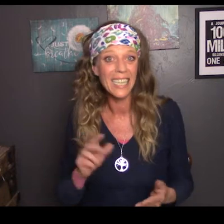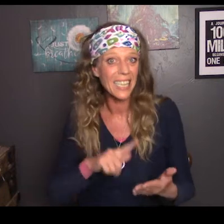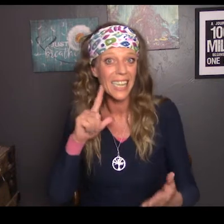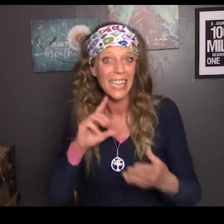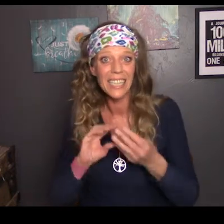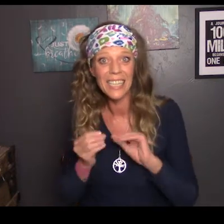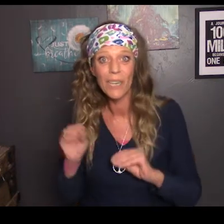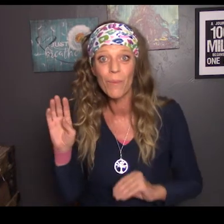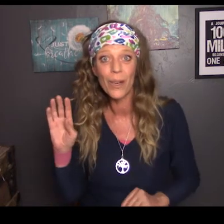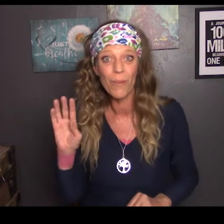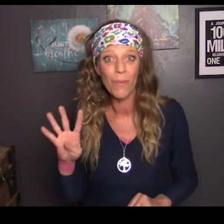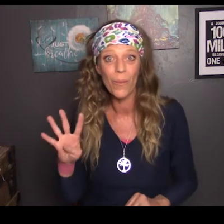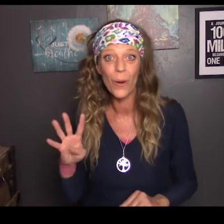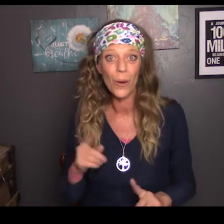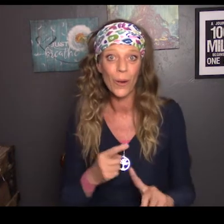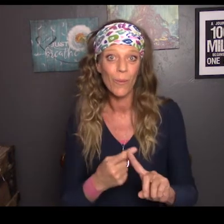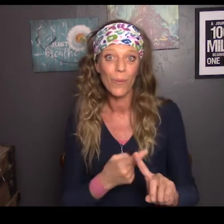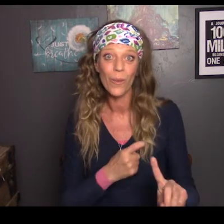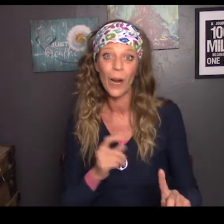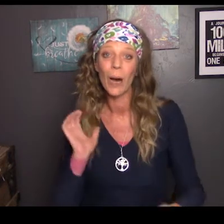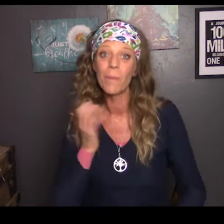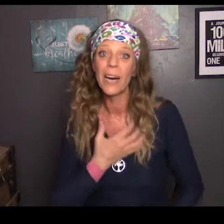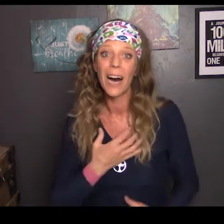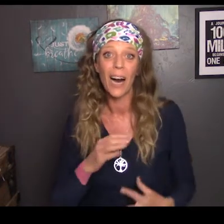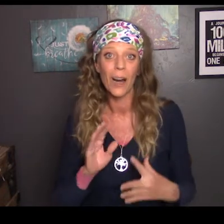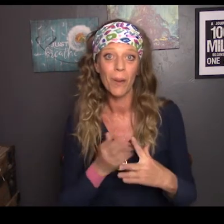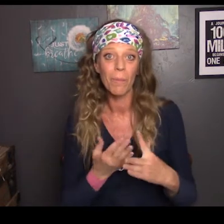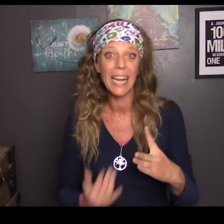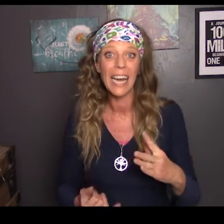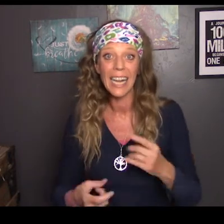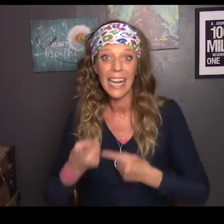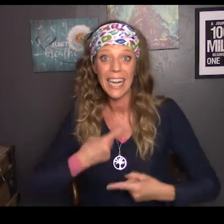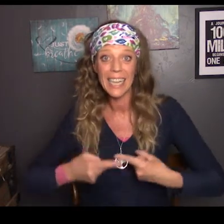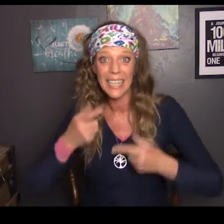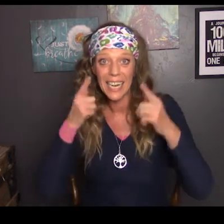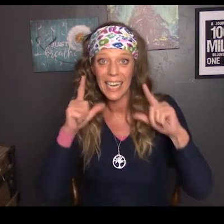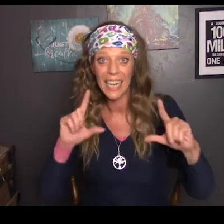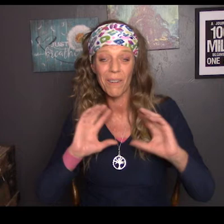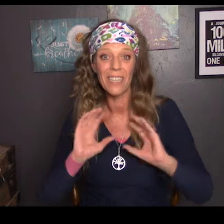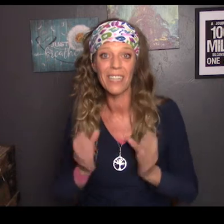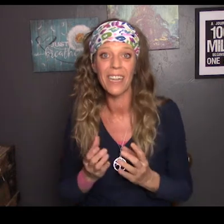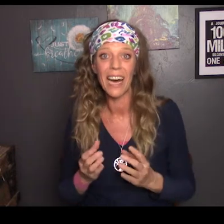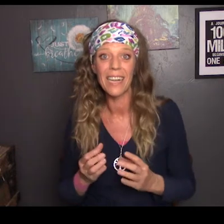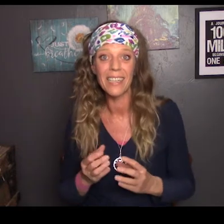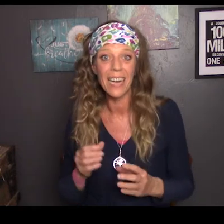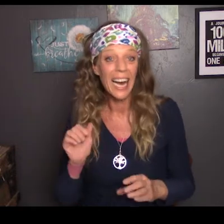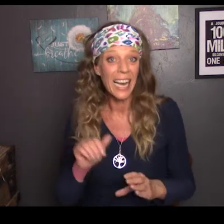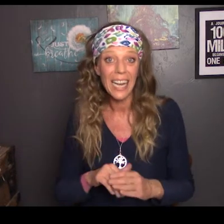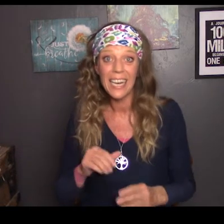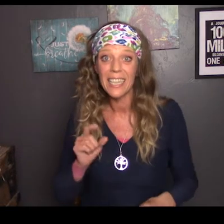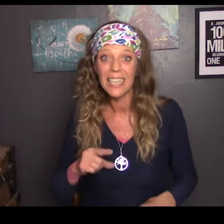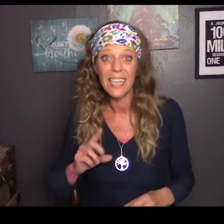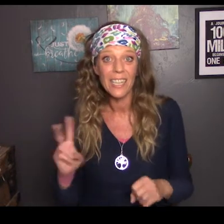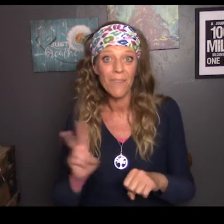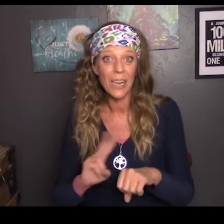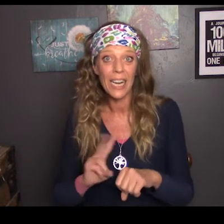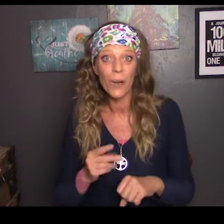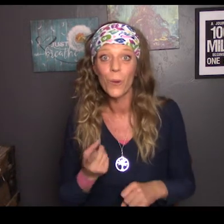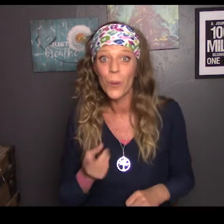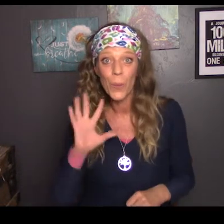is lesson number 4 from our beginning sign language class. In this video, you